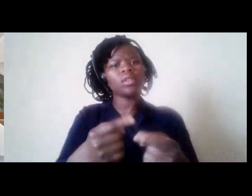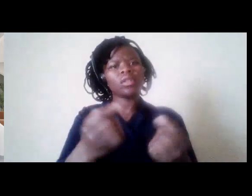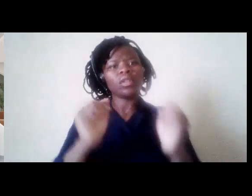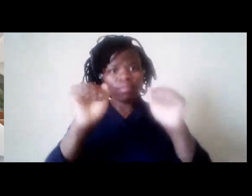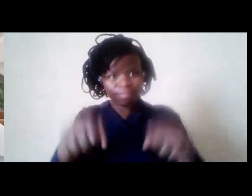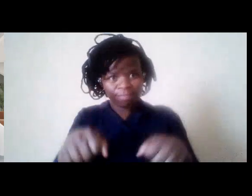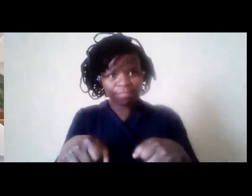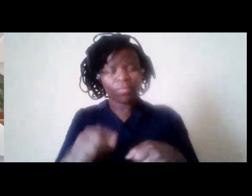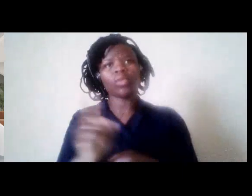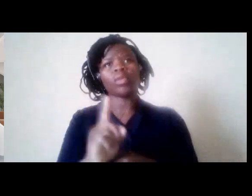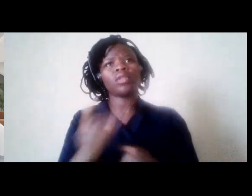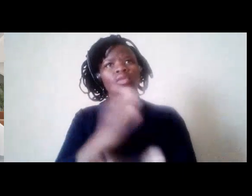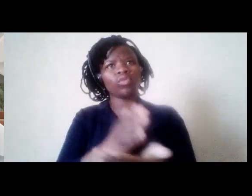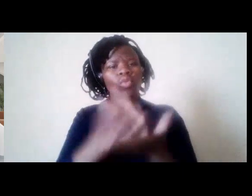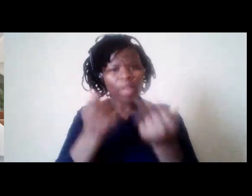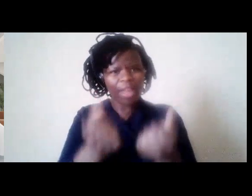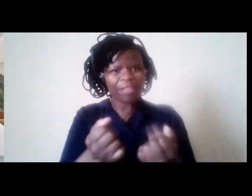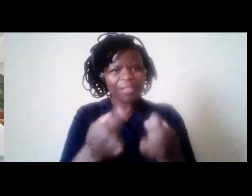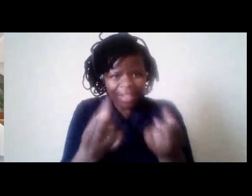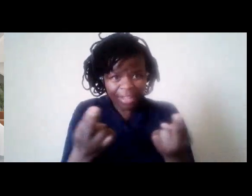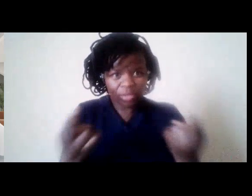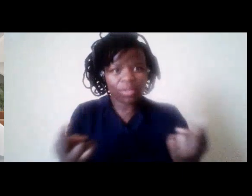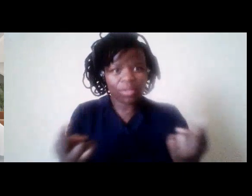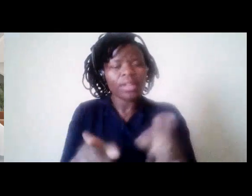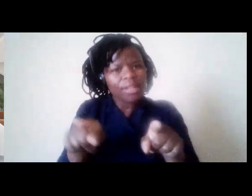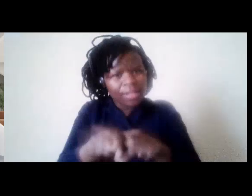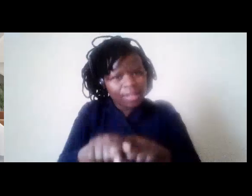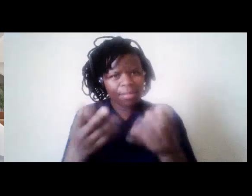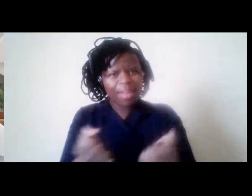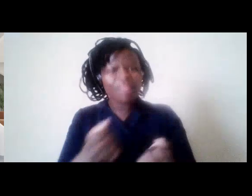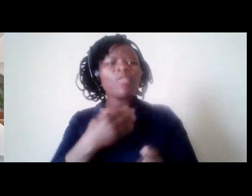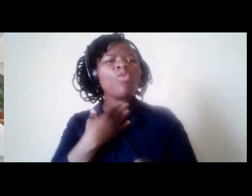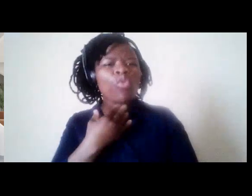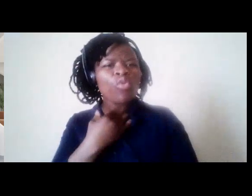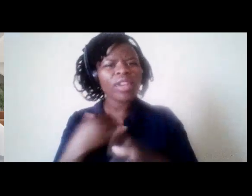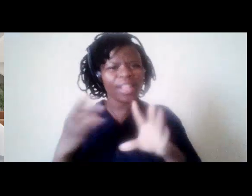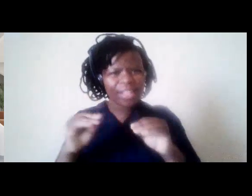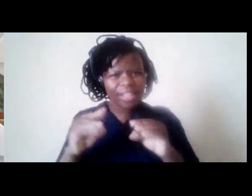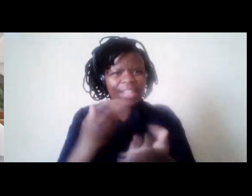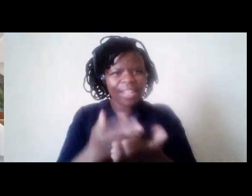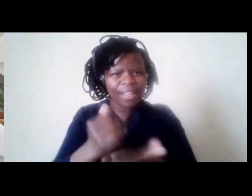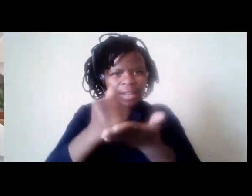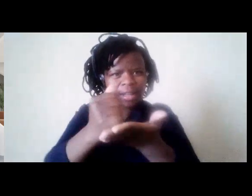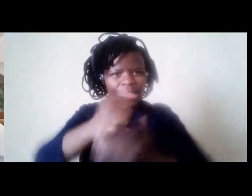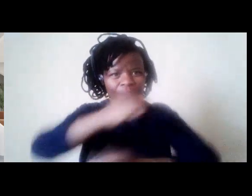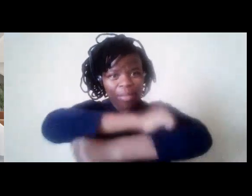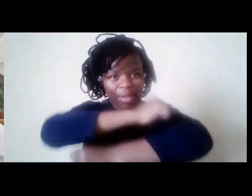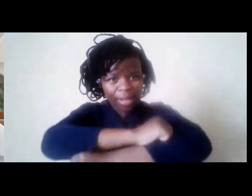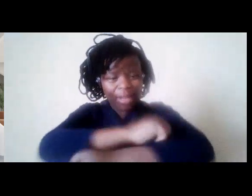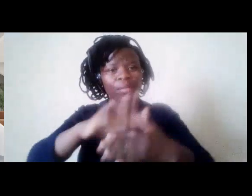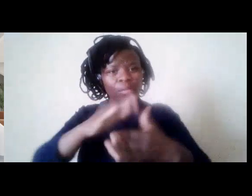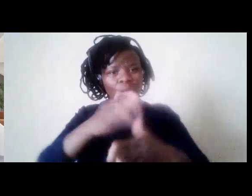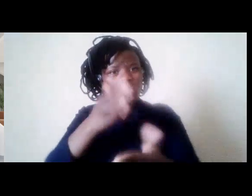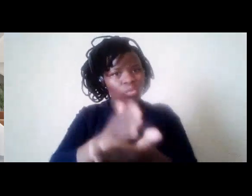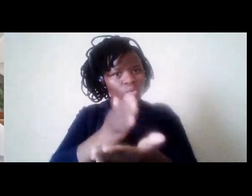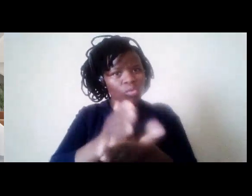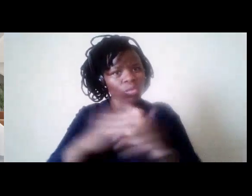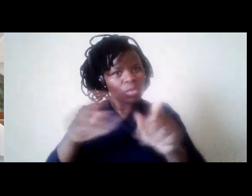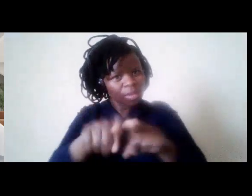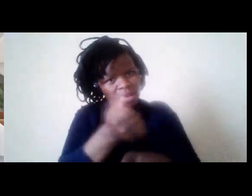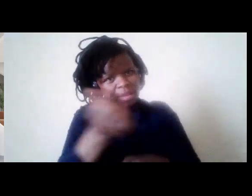whether you have the resources, is the willingness there to assist the learner? Because it is, like the others also